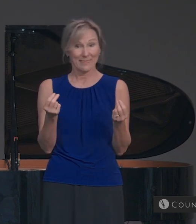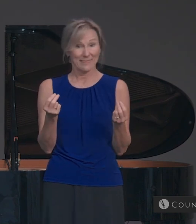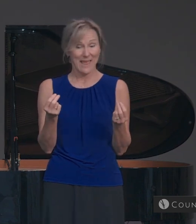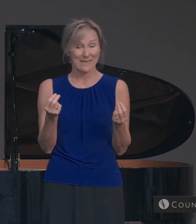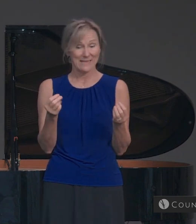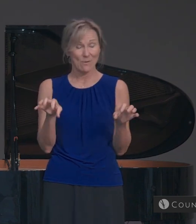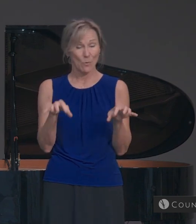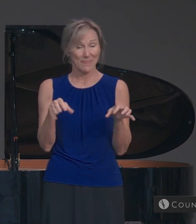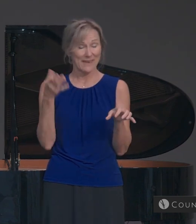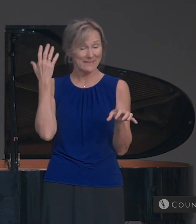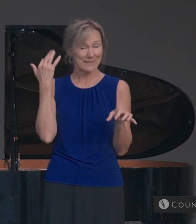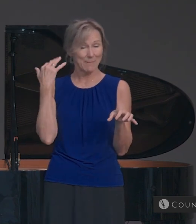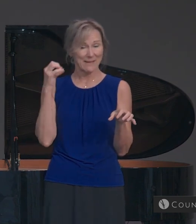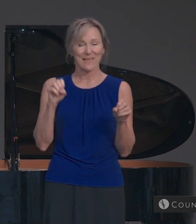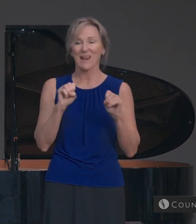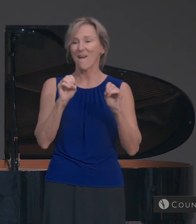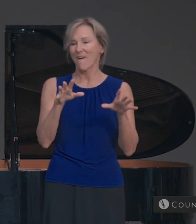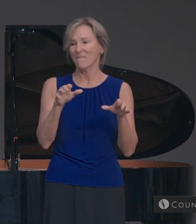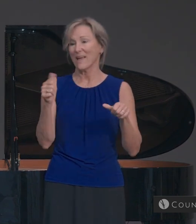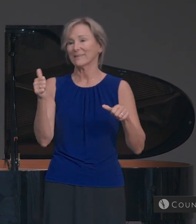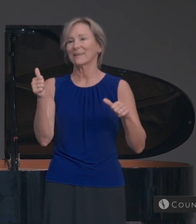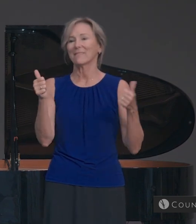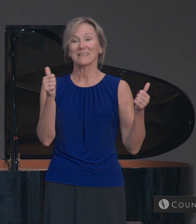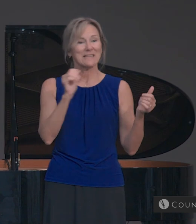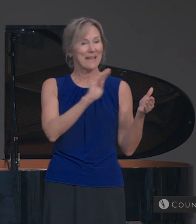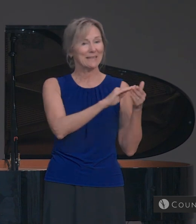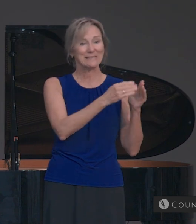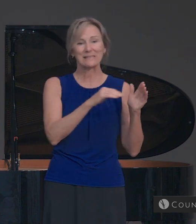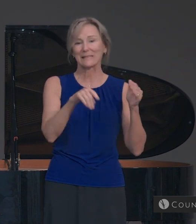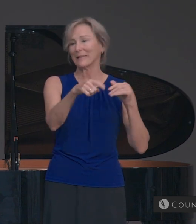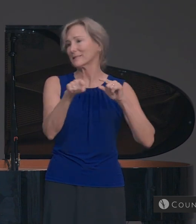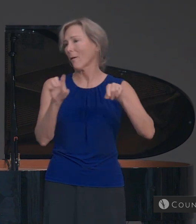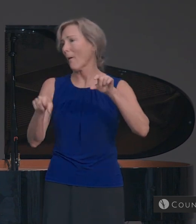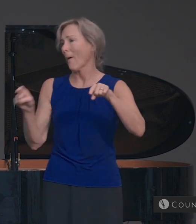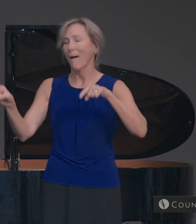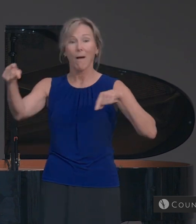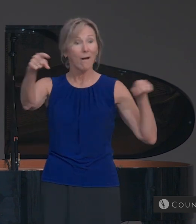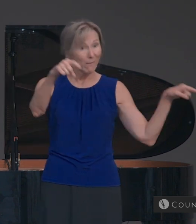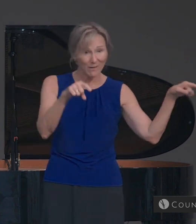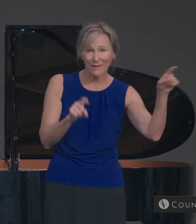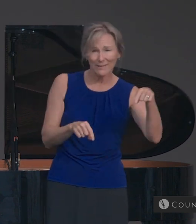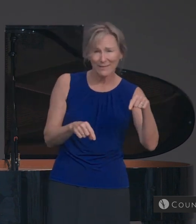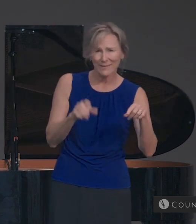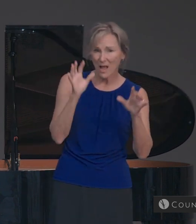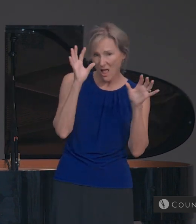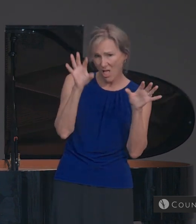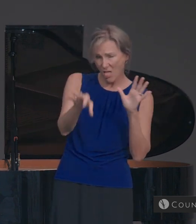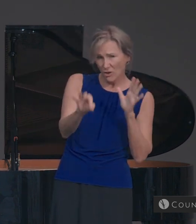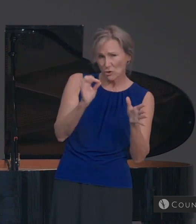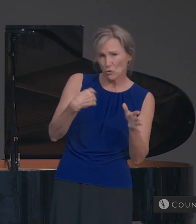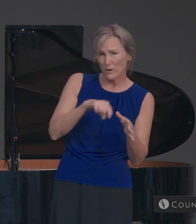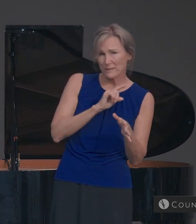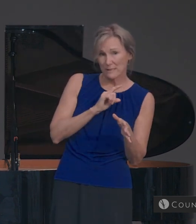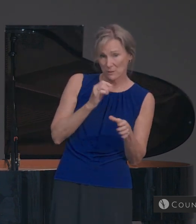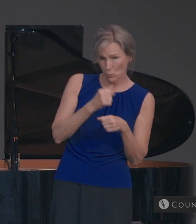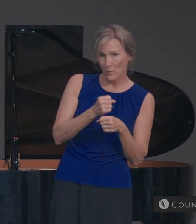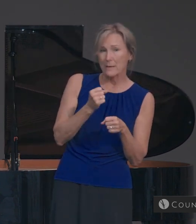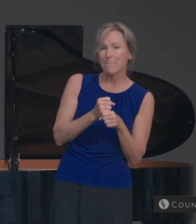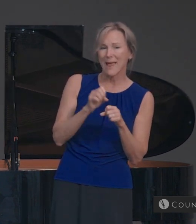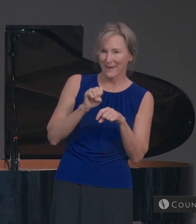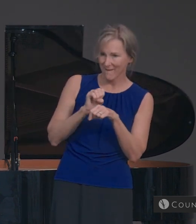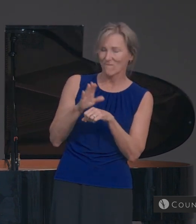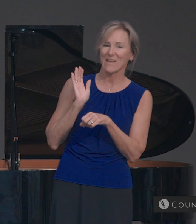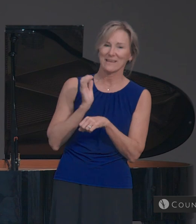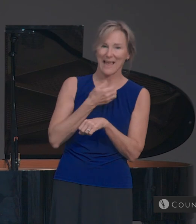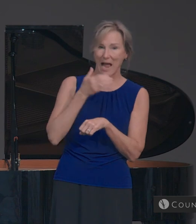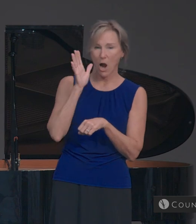think it's also true on an individual level. The choices we make have an effect, definitely have an effect on our future and the future of